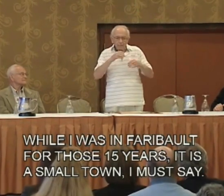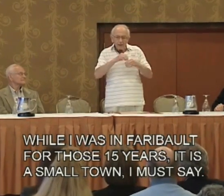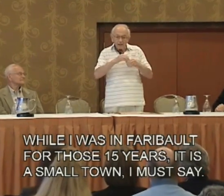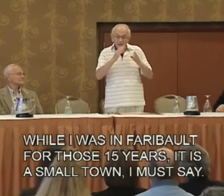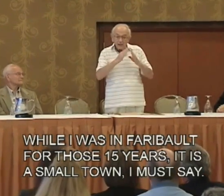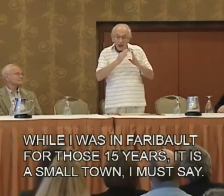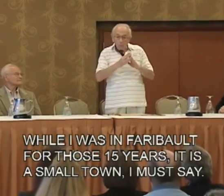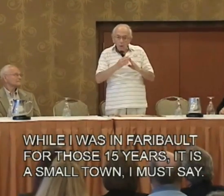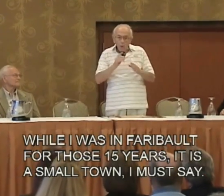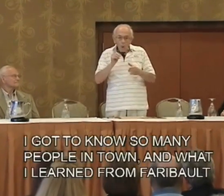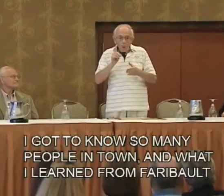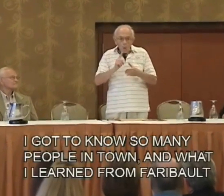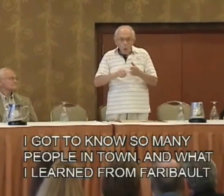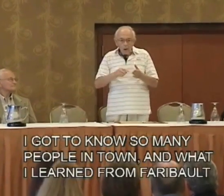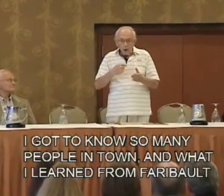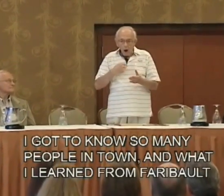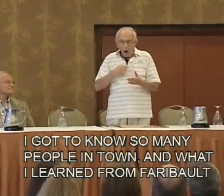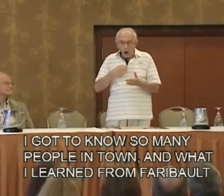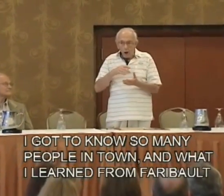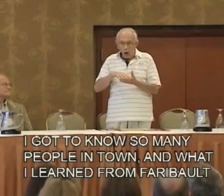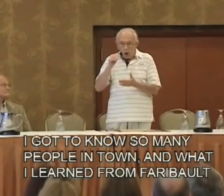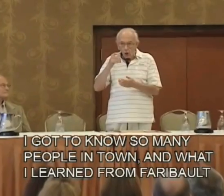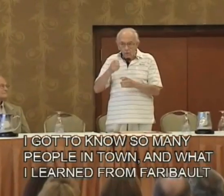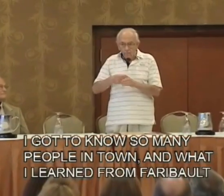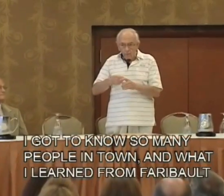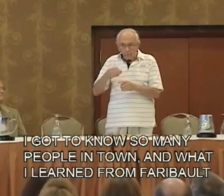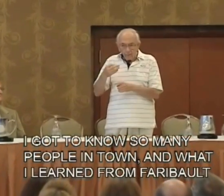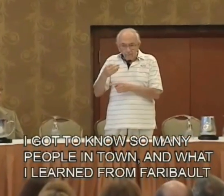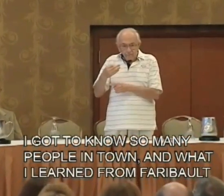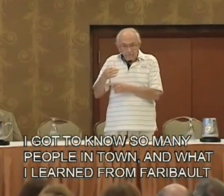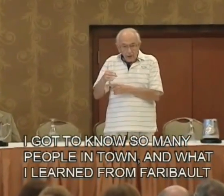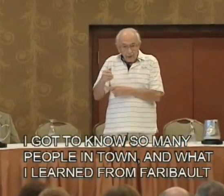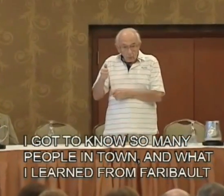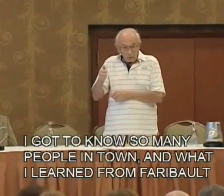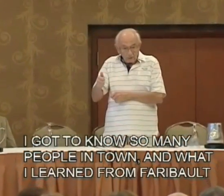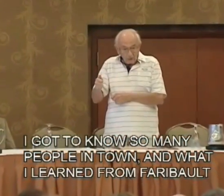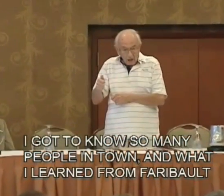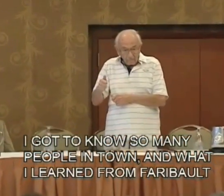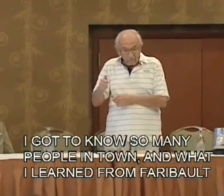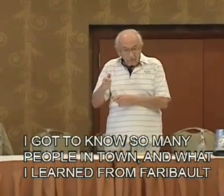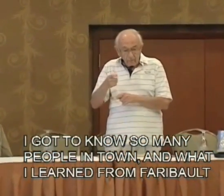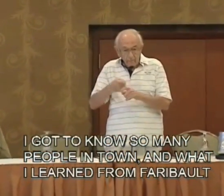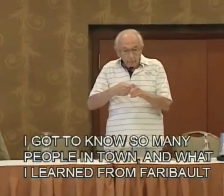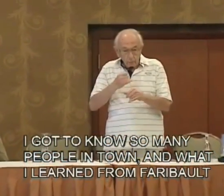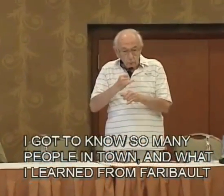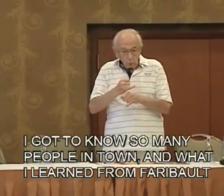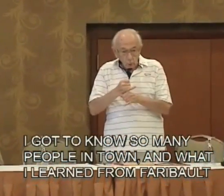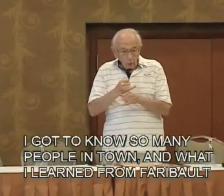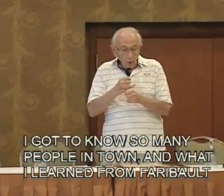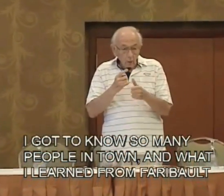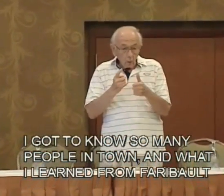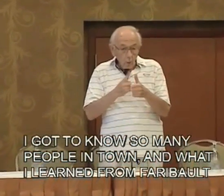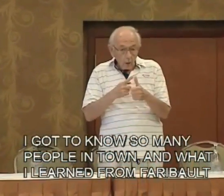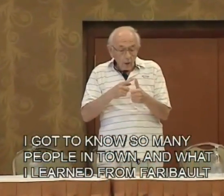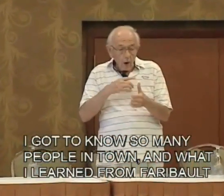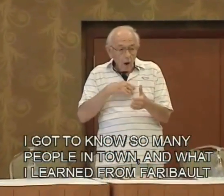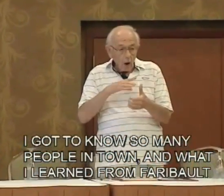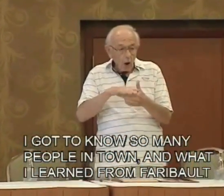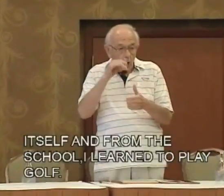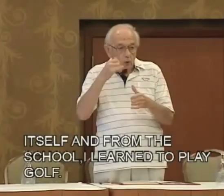got to know so many people in town and what I learned from Faribault itself and from the school